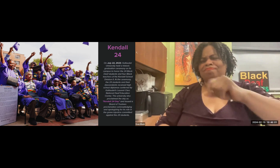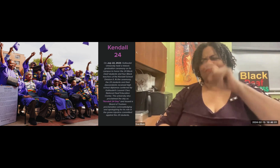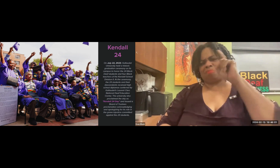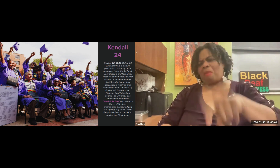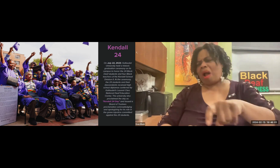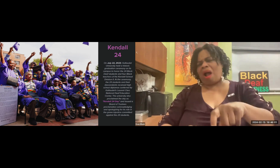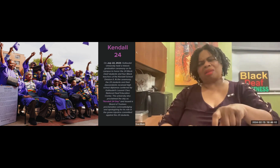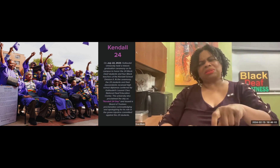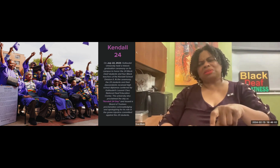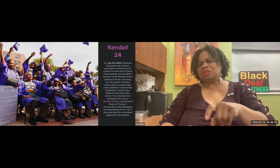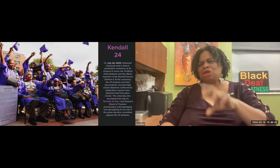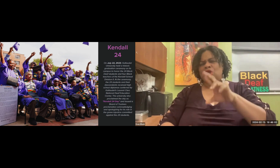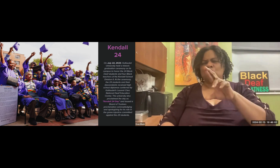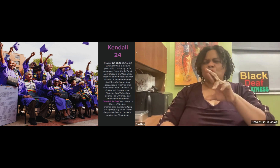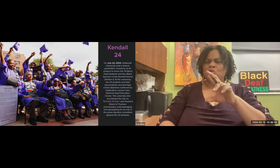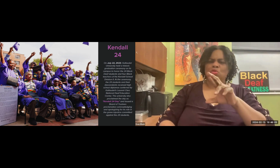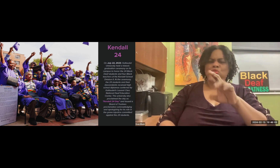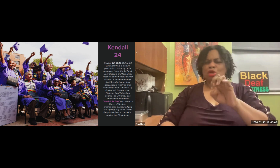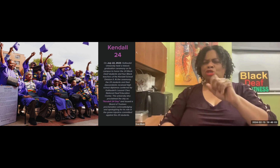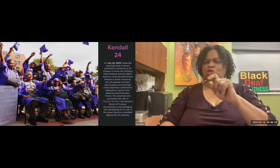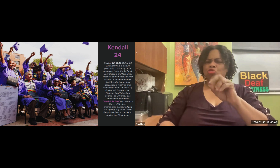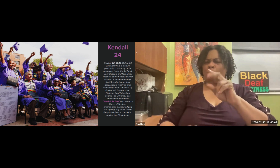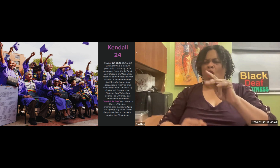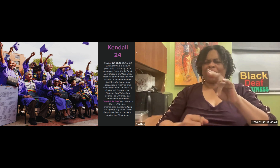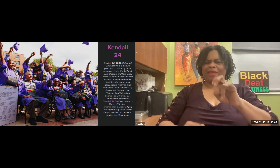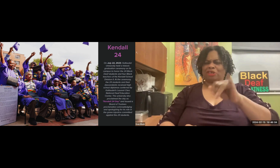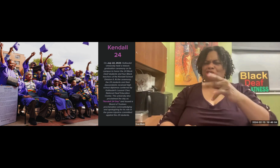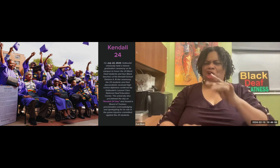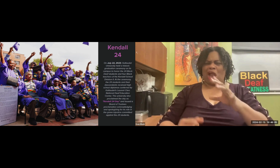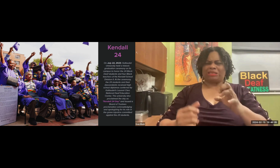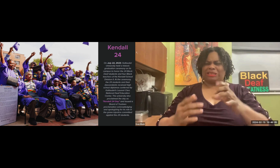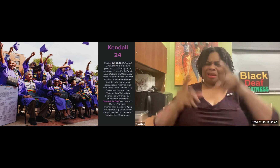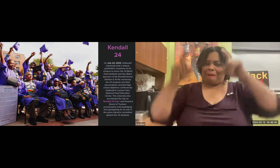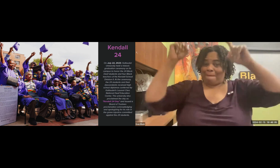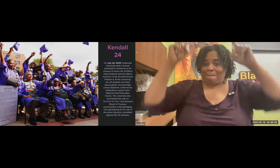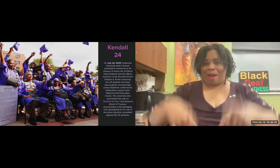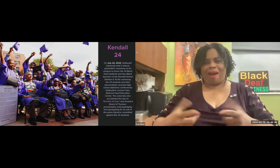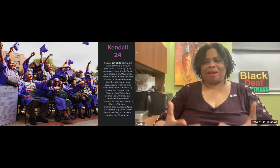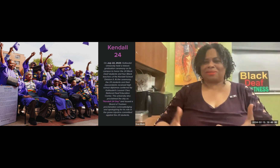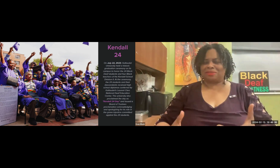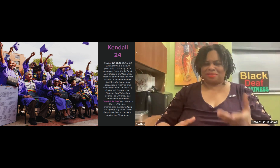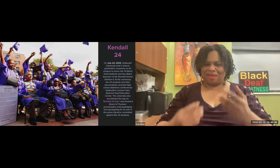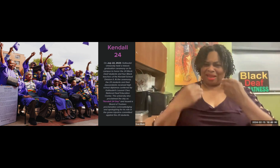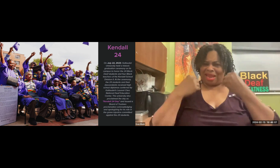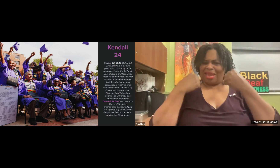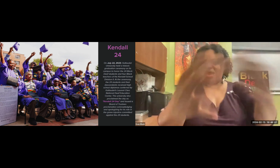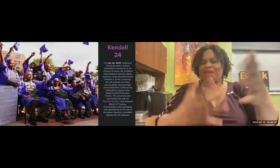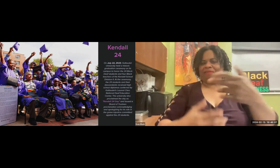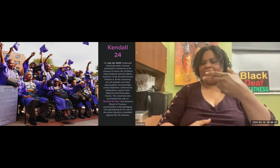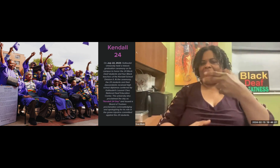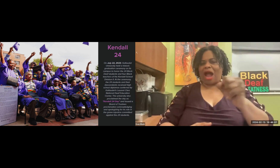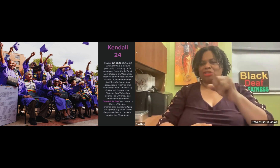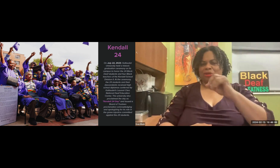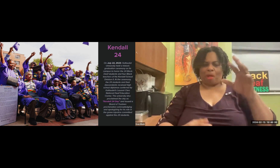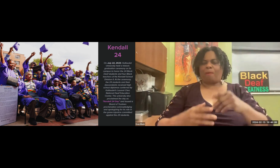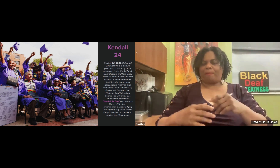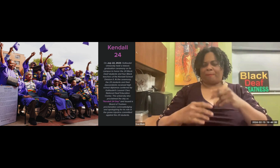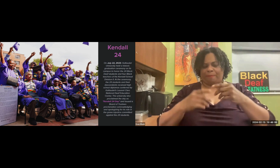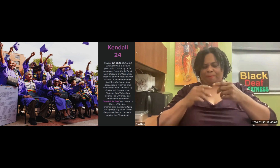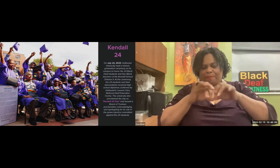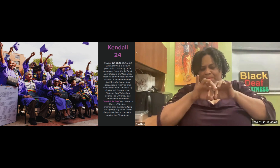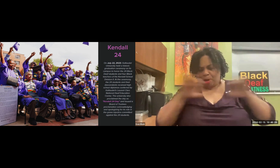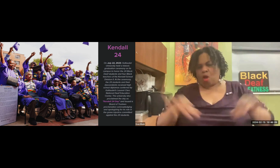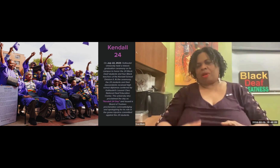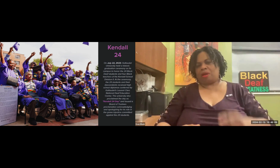steering committee got together to discuss this. And, we thought, what? It is time for restorative justice to